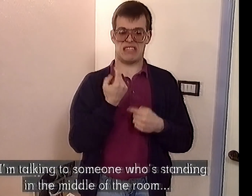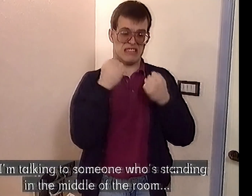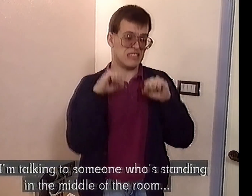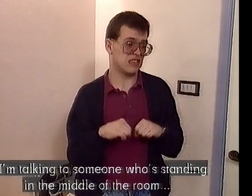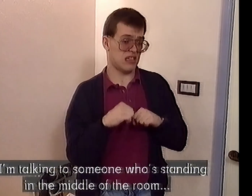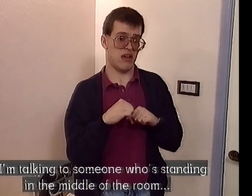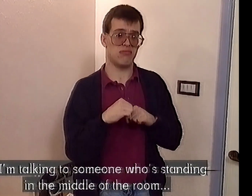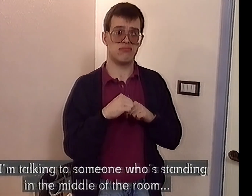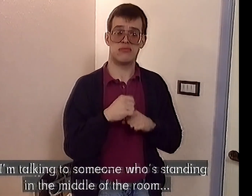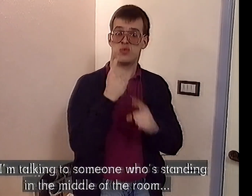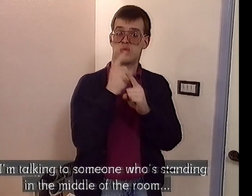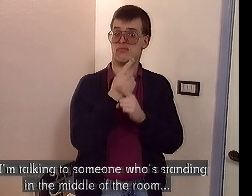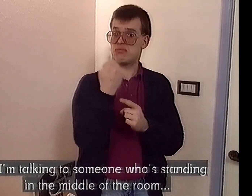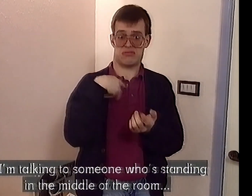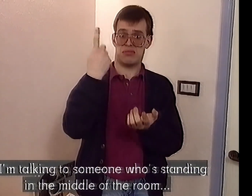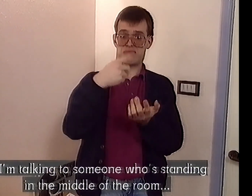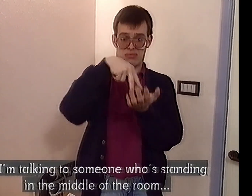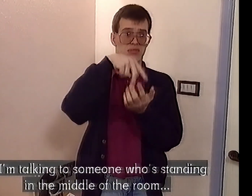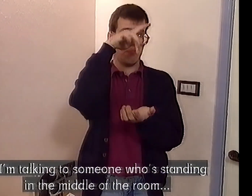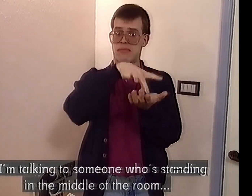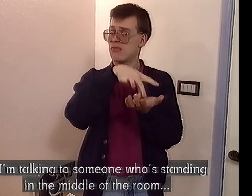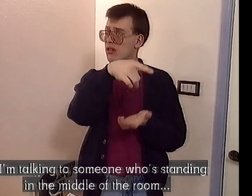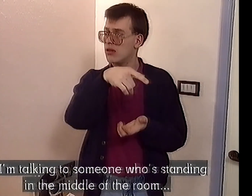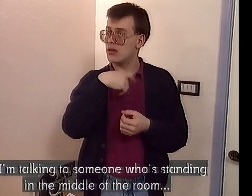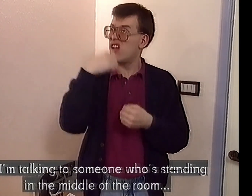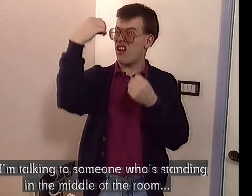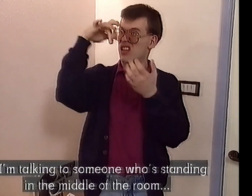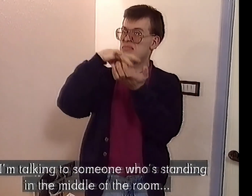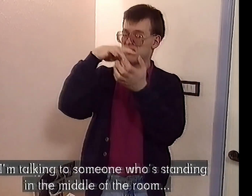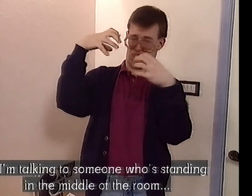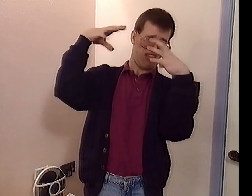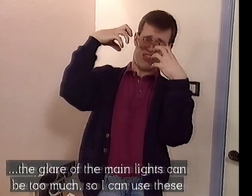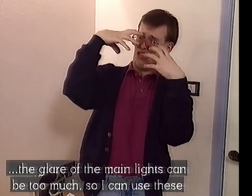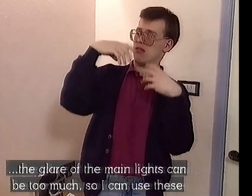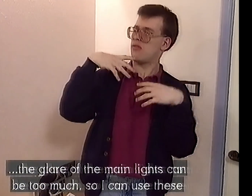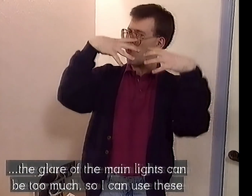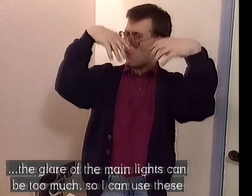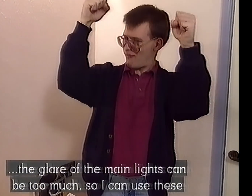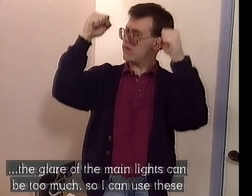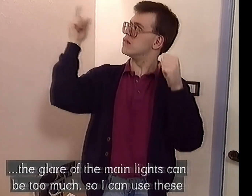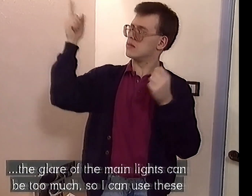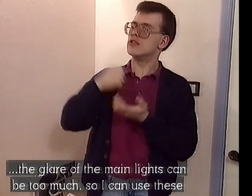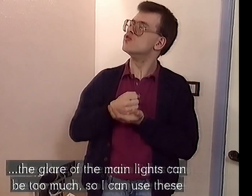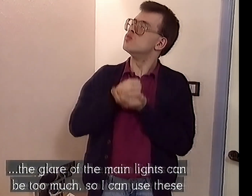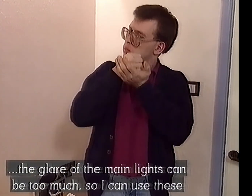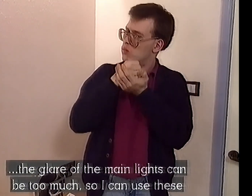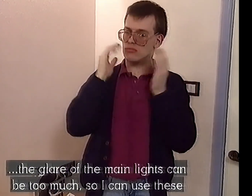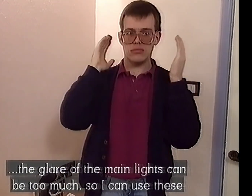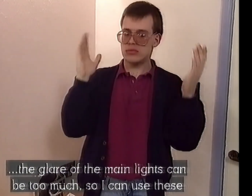if, say, I'm sat here talking to someone who stood in the middle of the room, when they're talking to me, the glare of the main lights can be too much, so I can